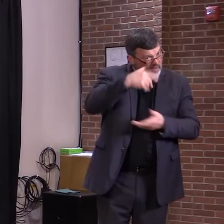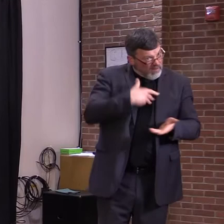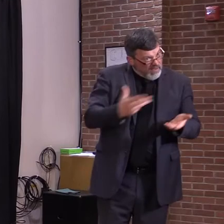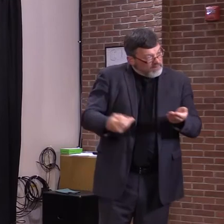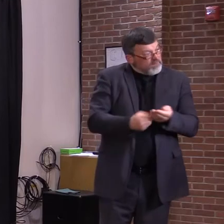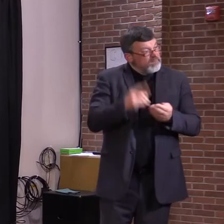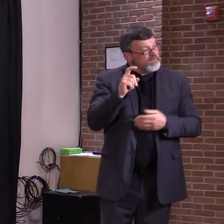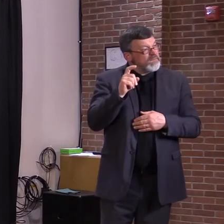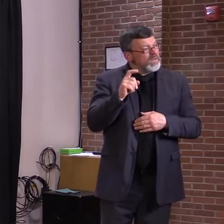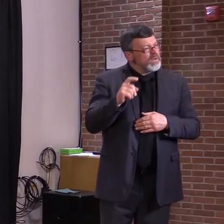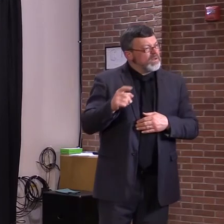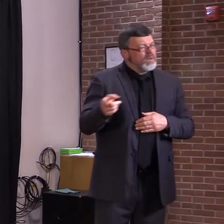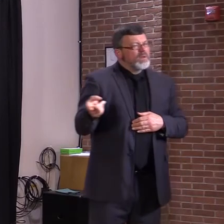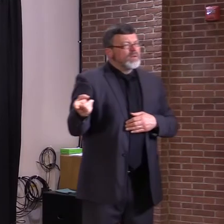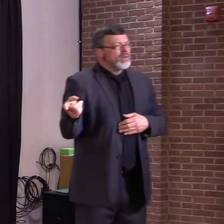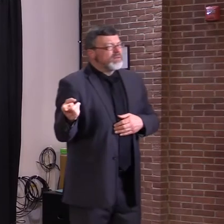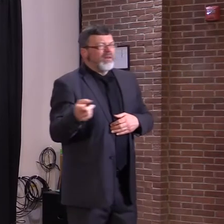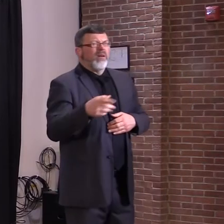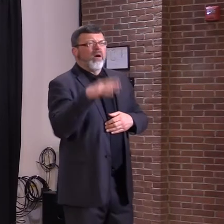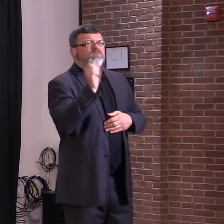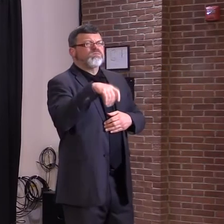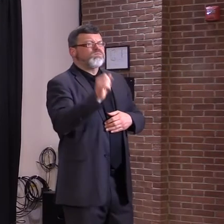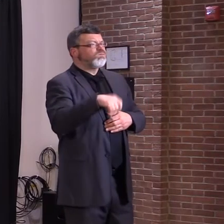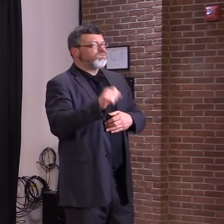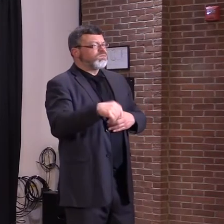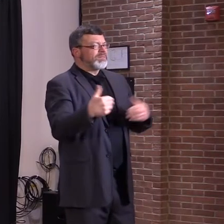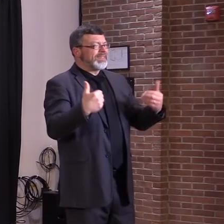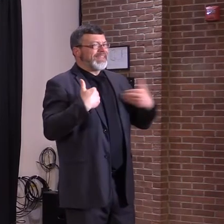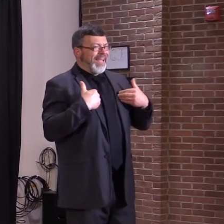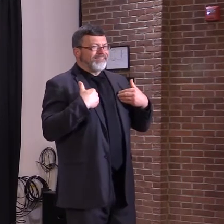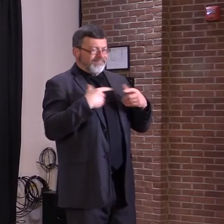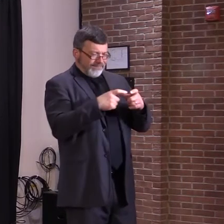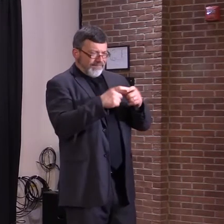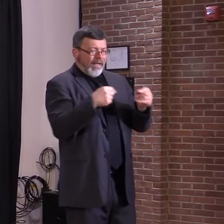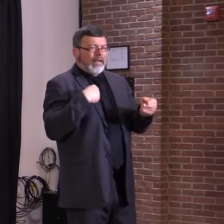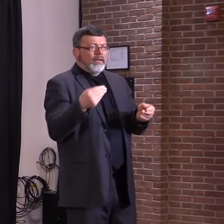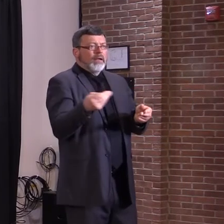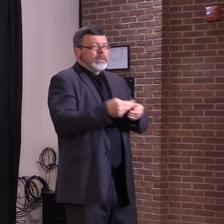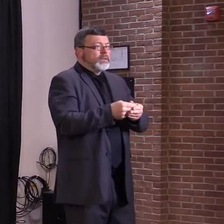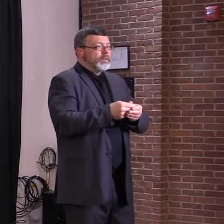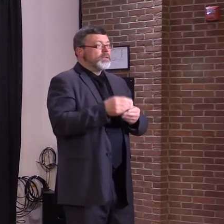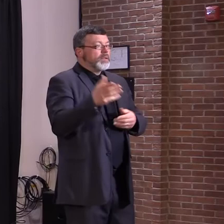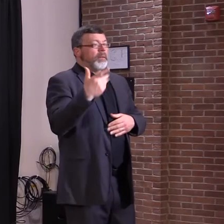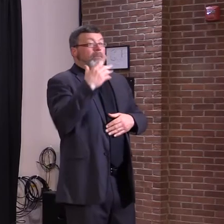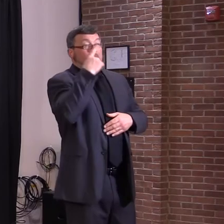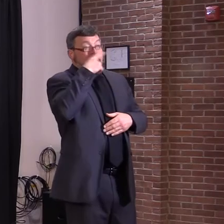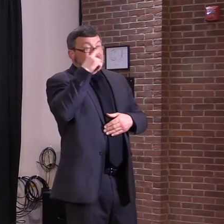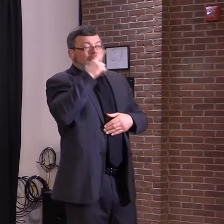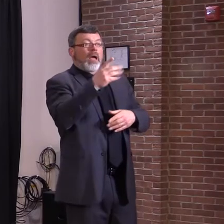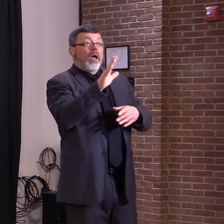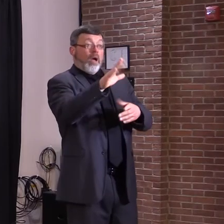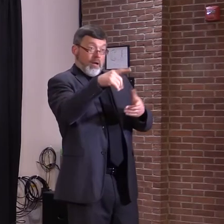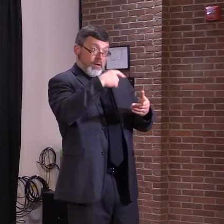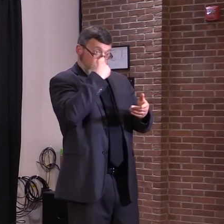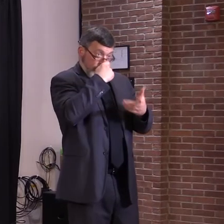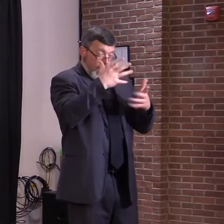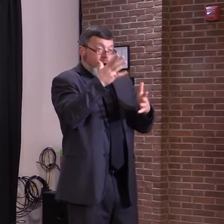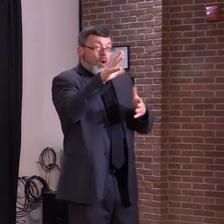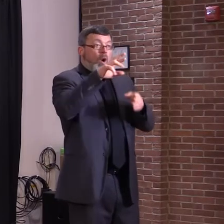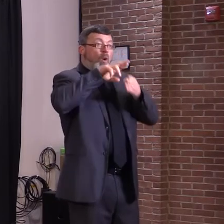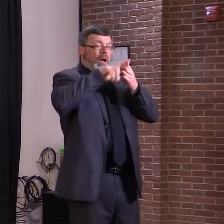little card that says you can self-report these results on the health department website. And I don't think there's been any change in